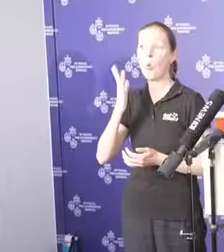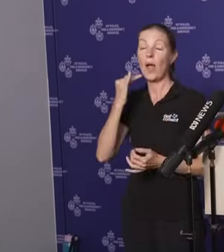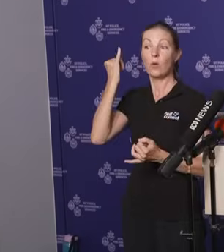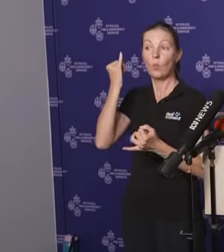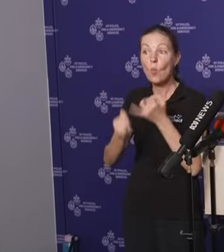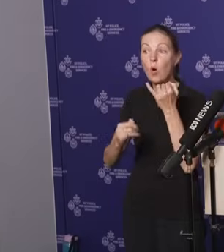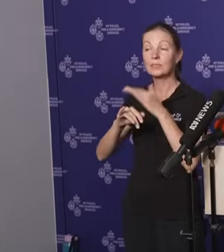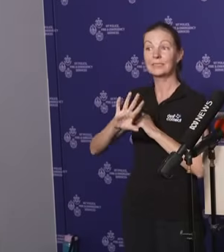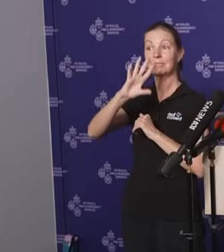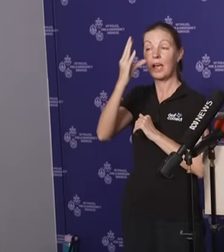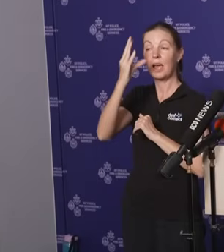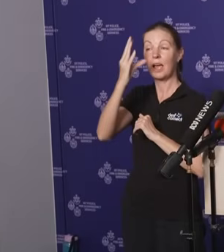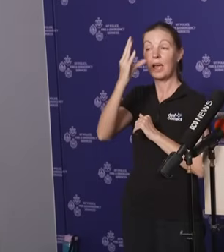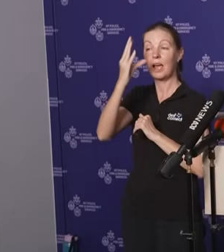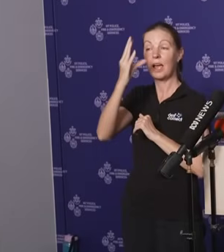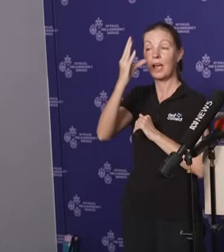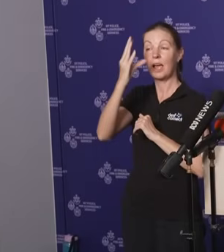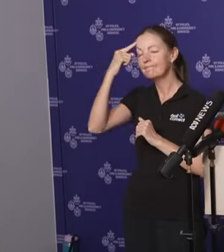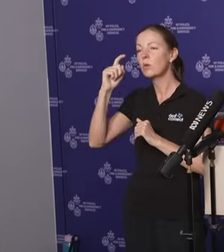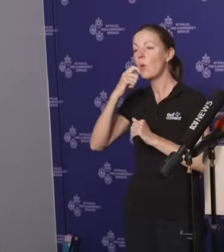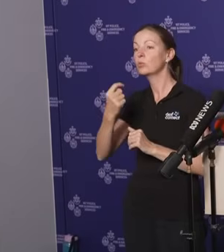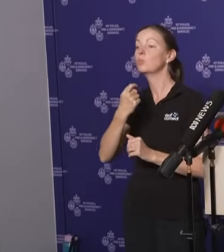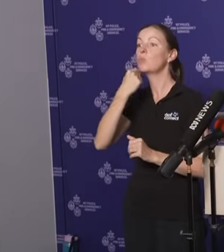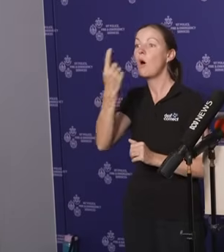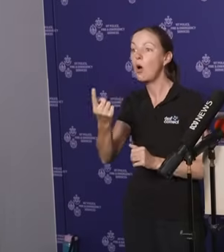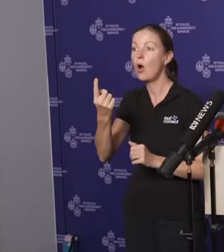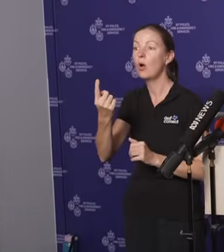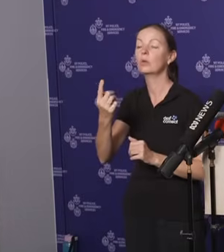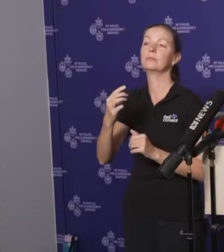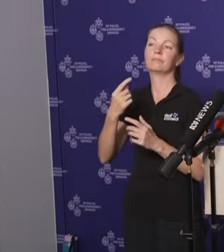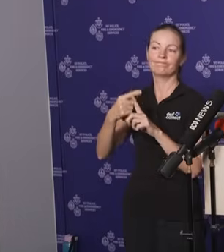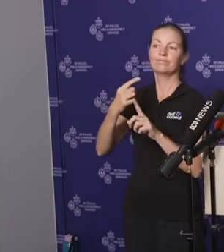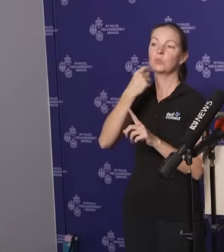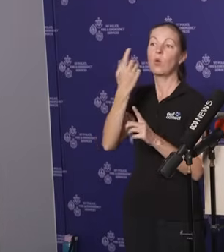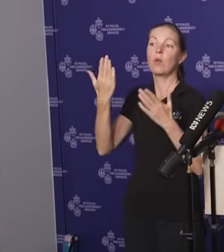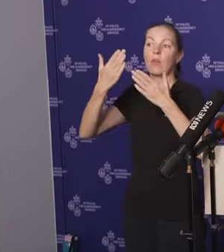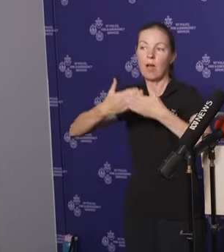to be during the day tomorrow and tomorrow evening in particular.